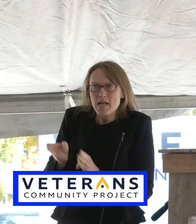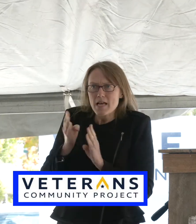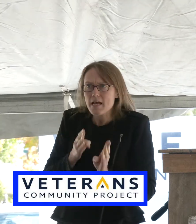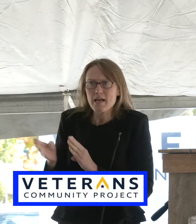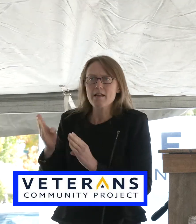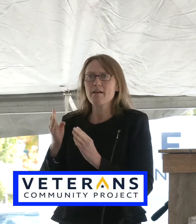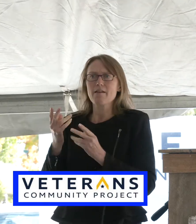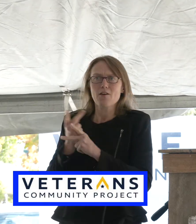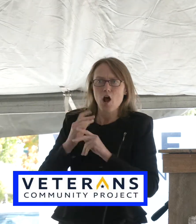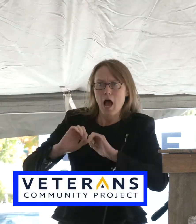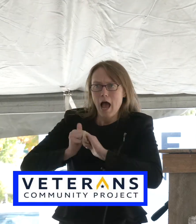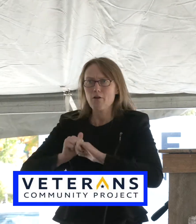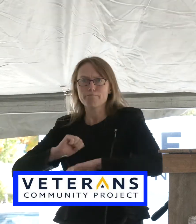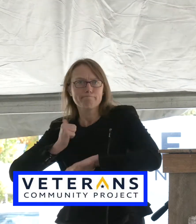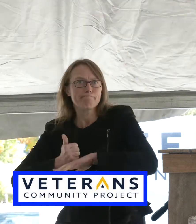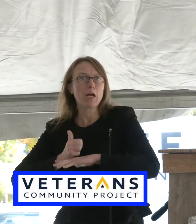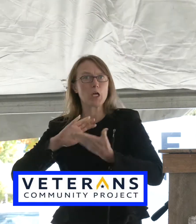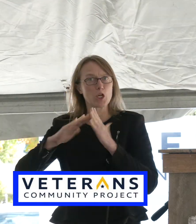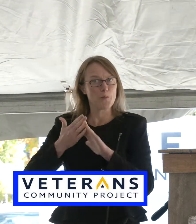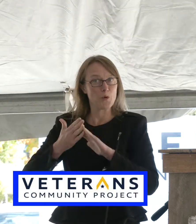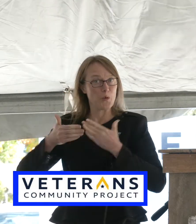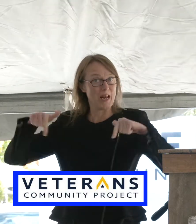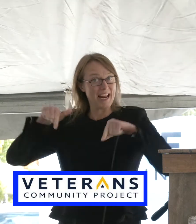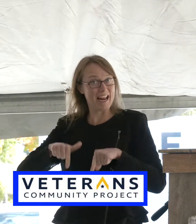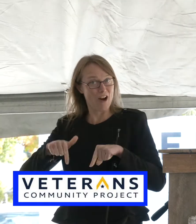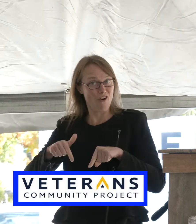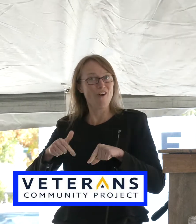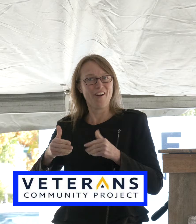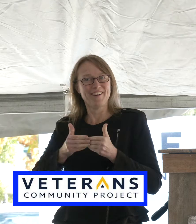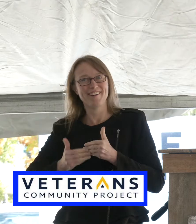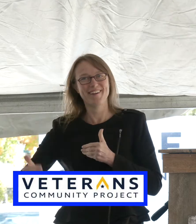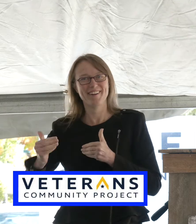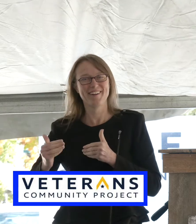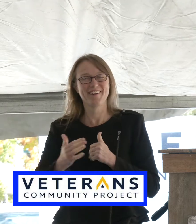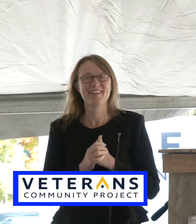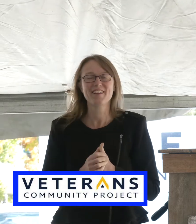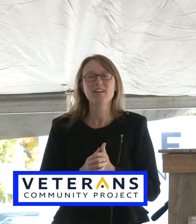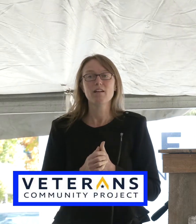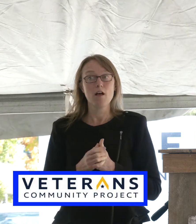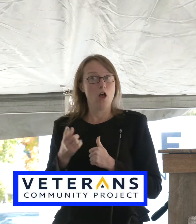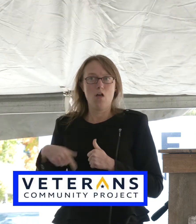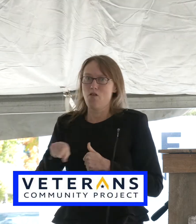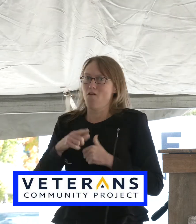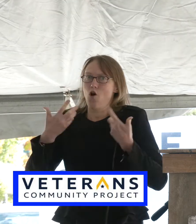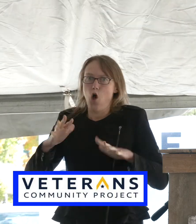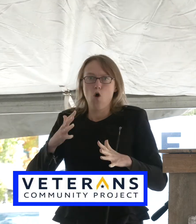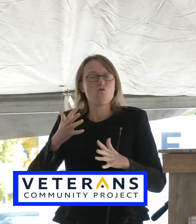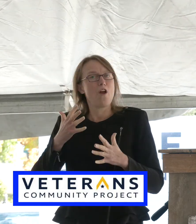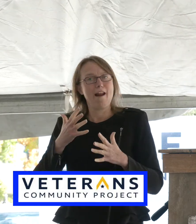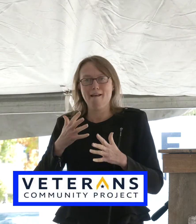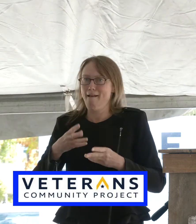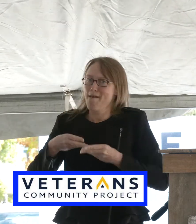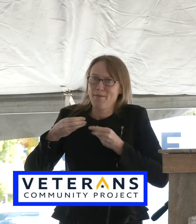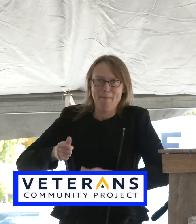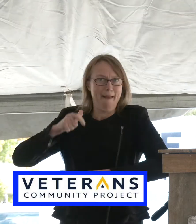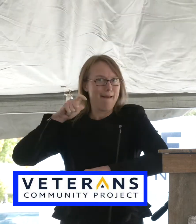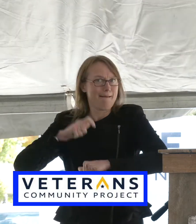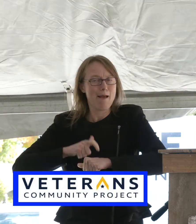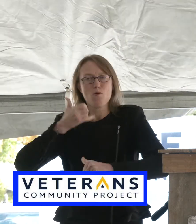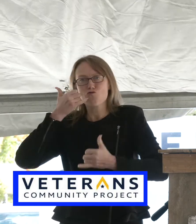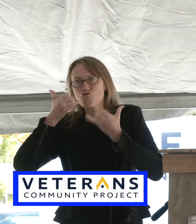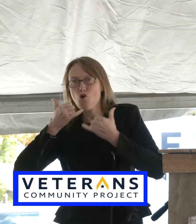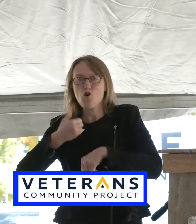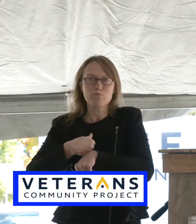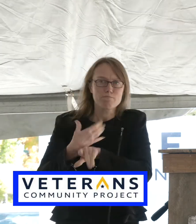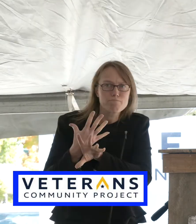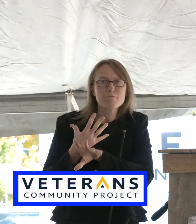moving forward. The following individuals and their organizations have already devoted hundreds of hours on phone, on Zoom calls, and planning sessions.